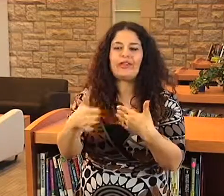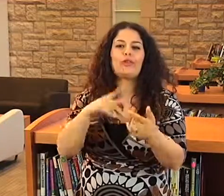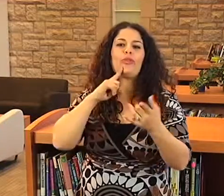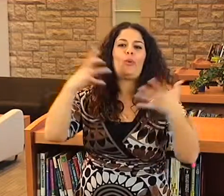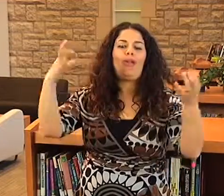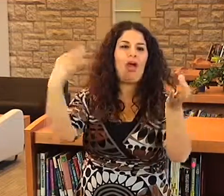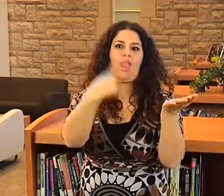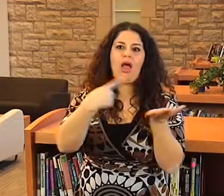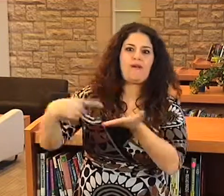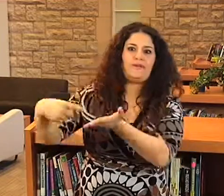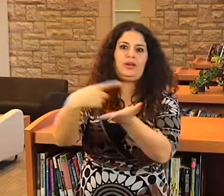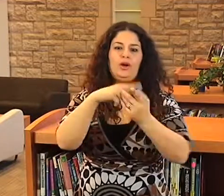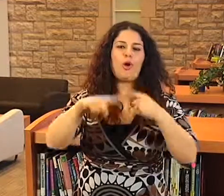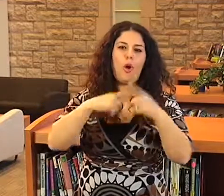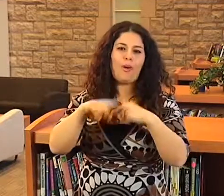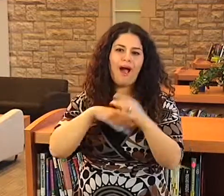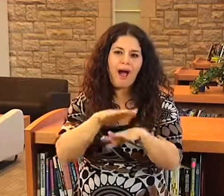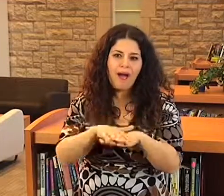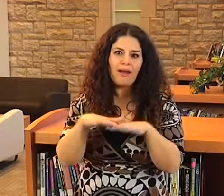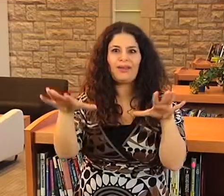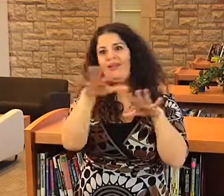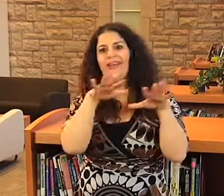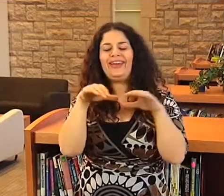class and knew what was going on with the discussion.